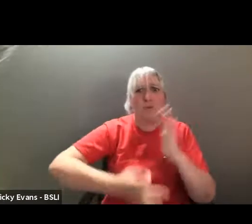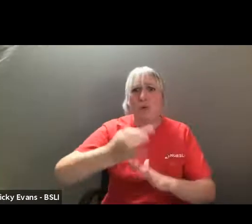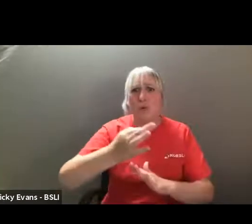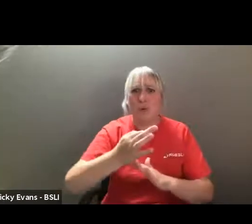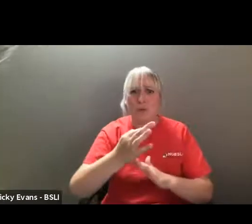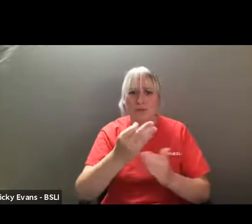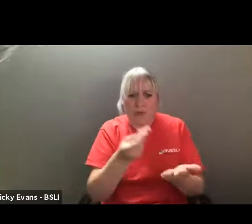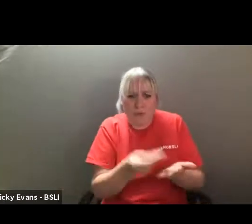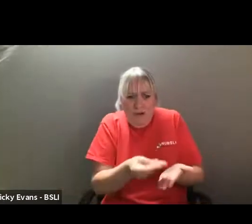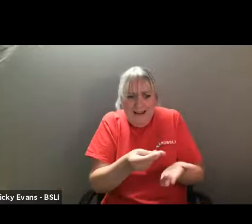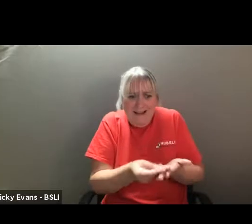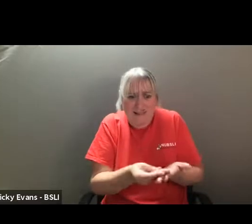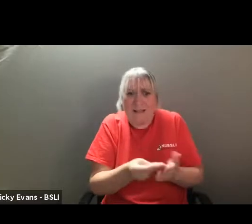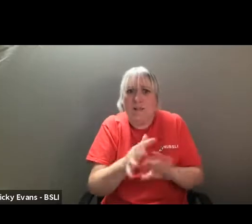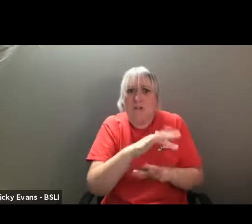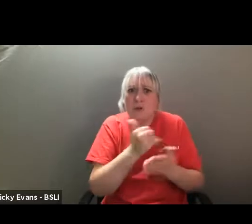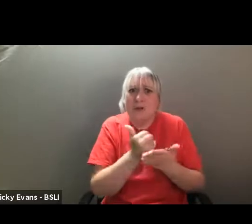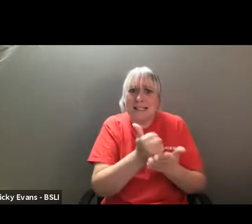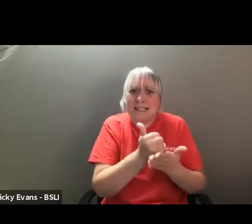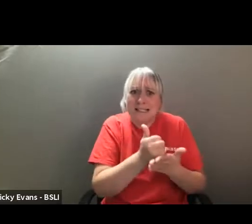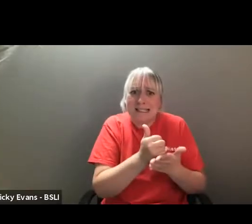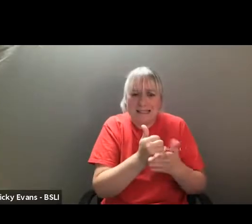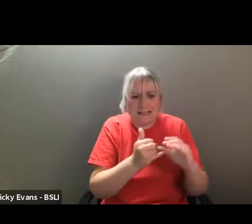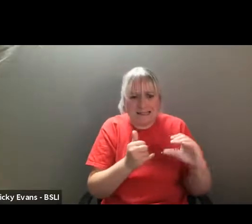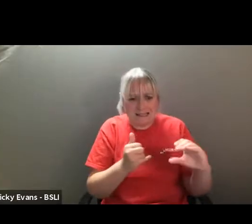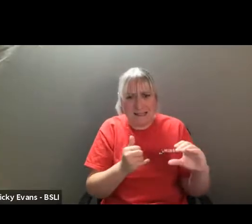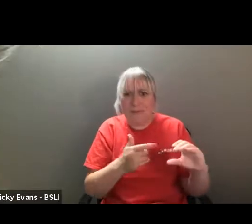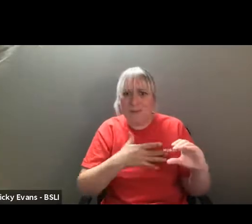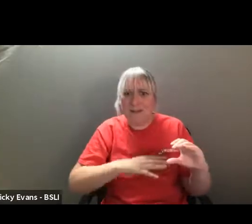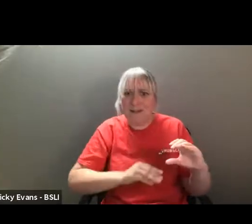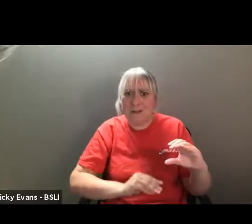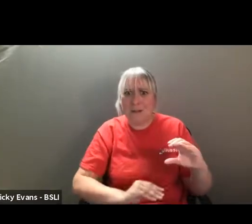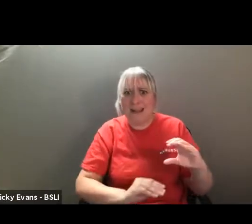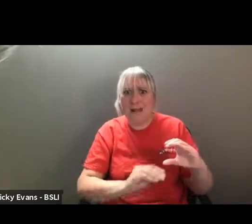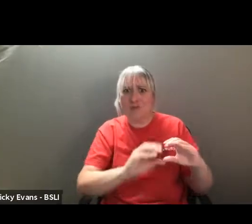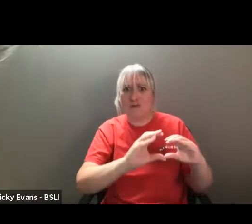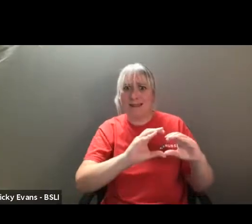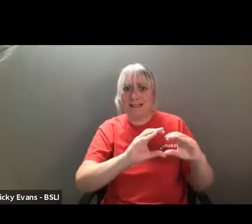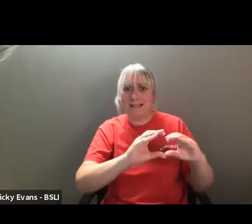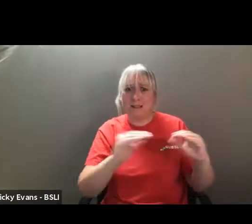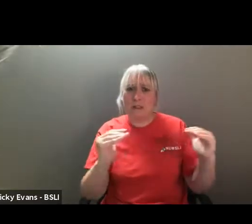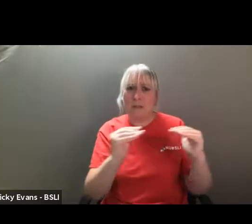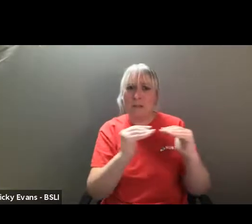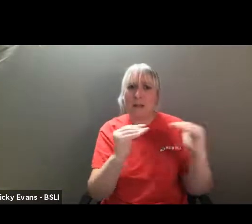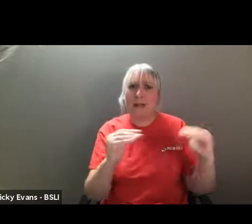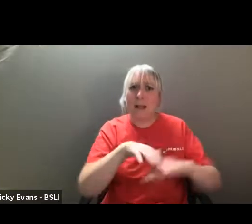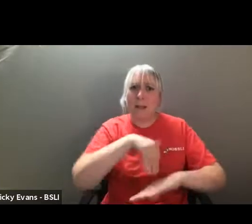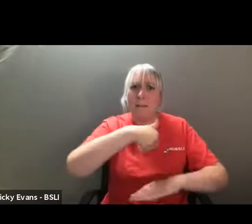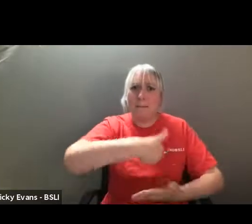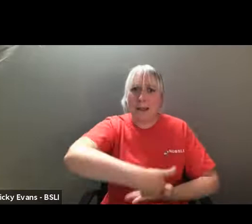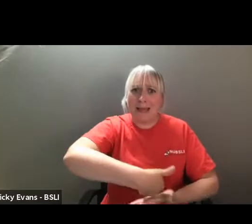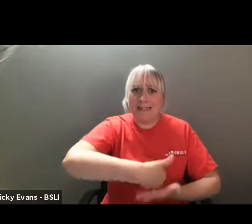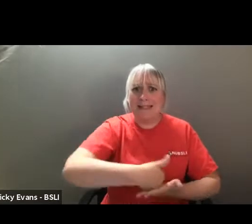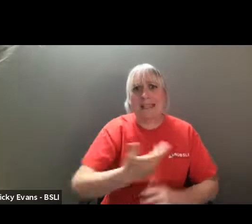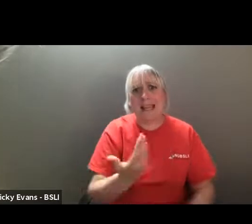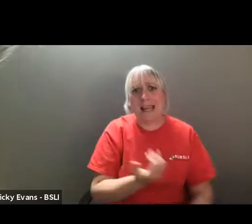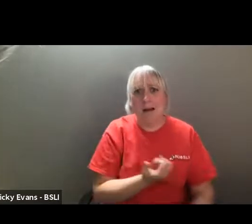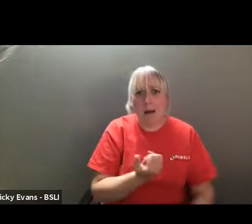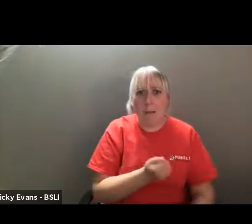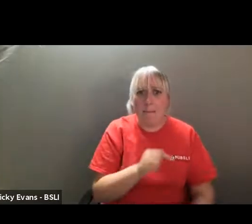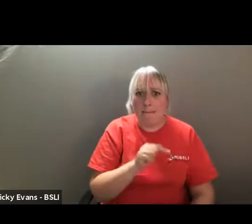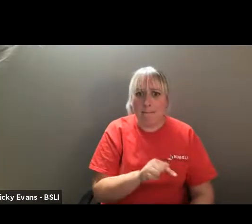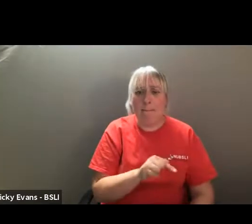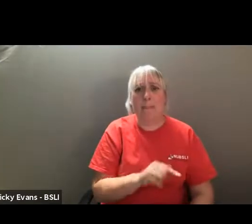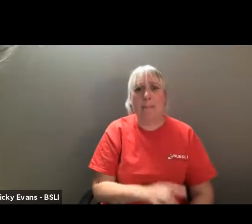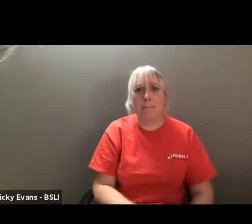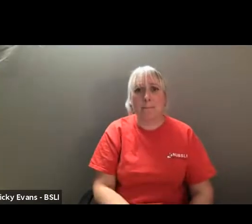in Ontario to the level of what basic income was, to raise the rates, which would